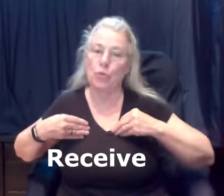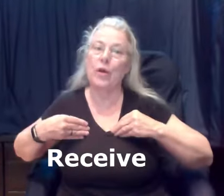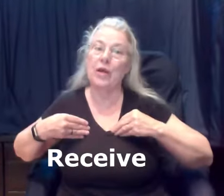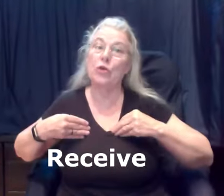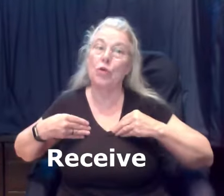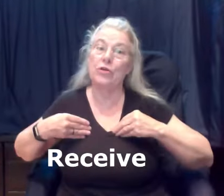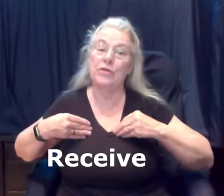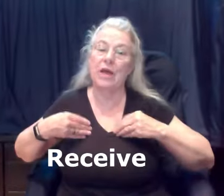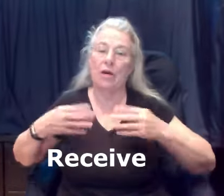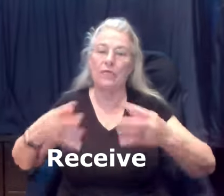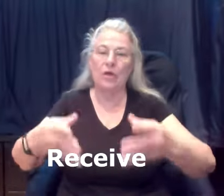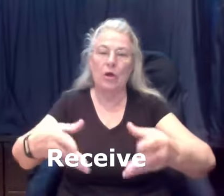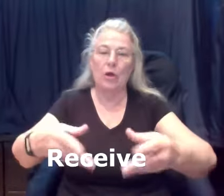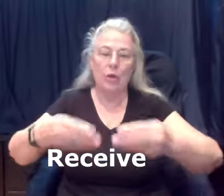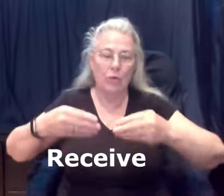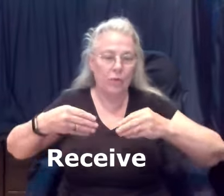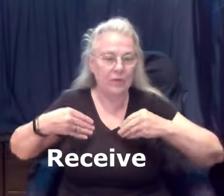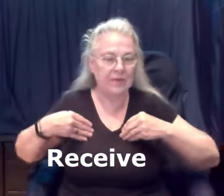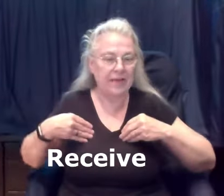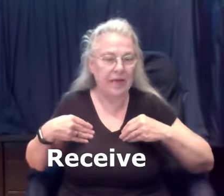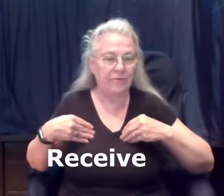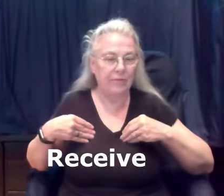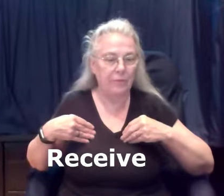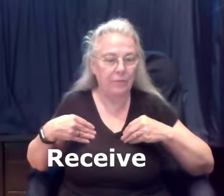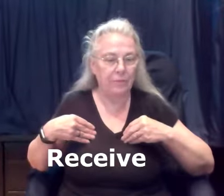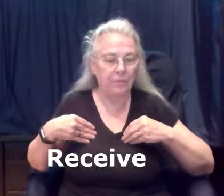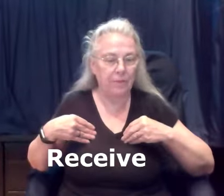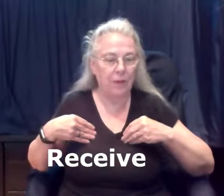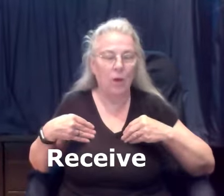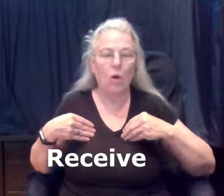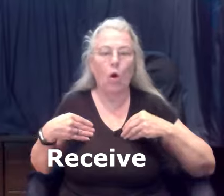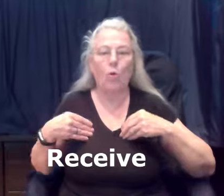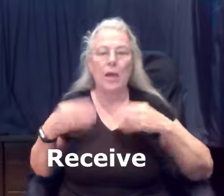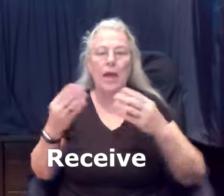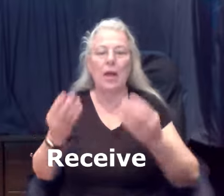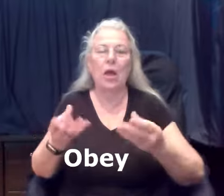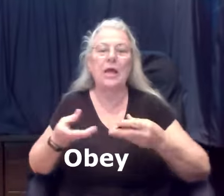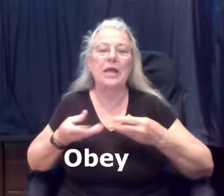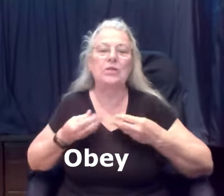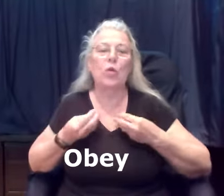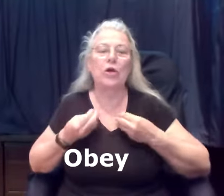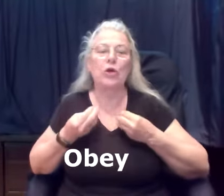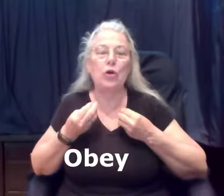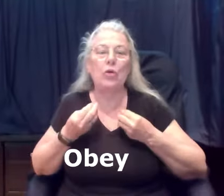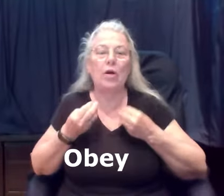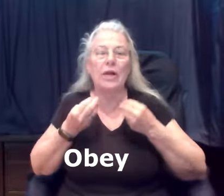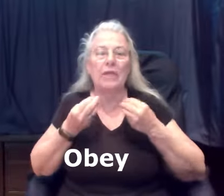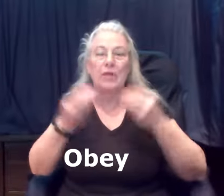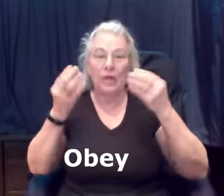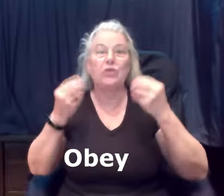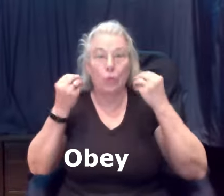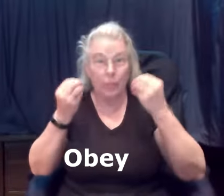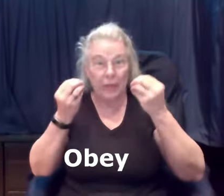bring it toward yourself. Receive. Obey. It's what you are giving. It's your mental